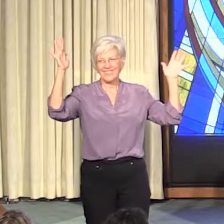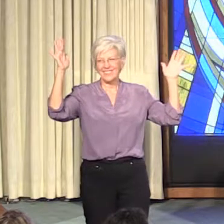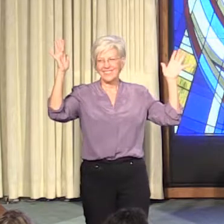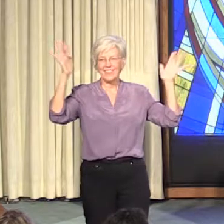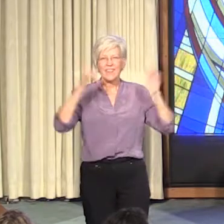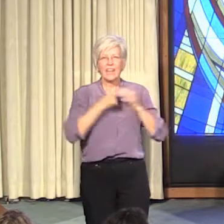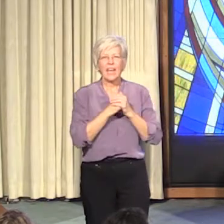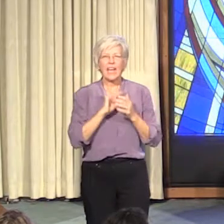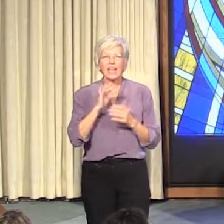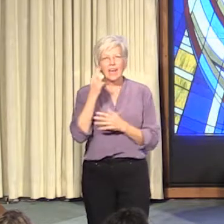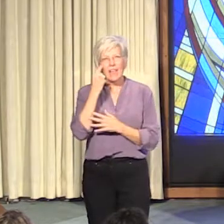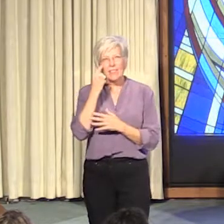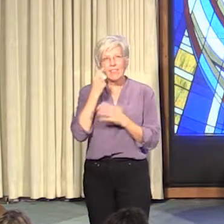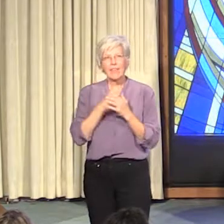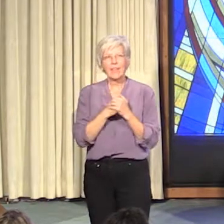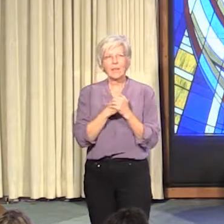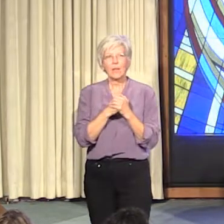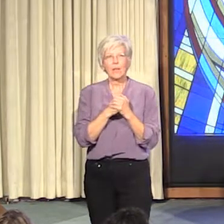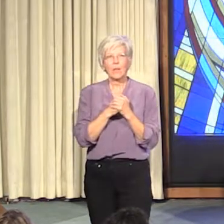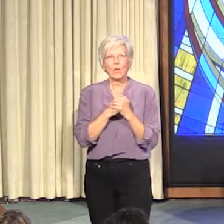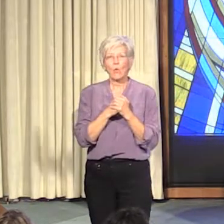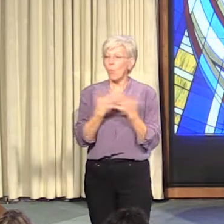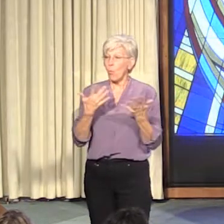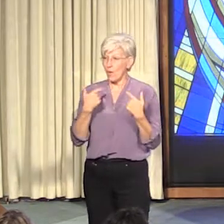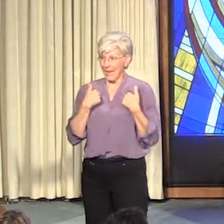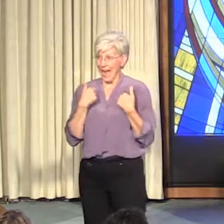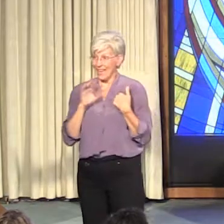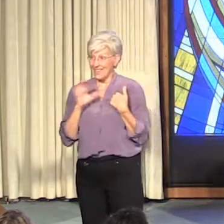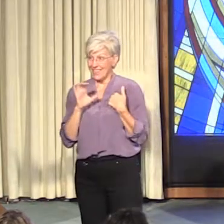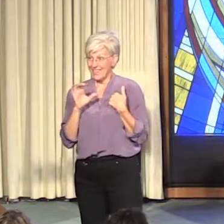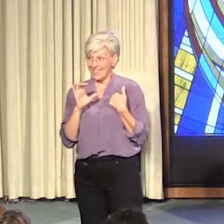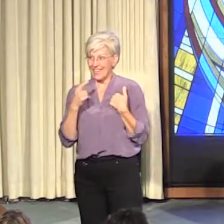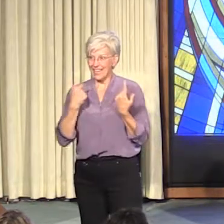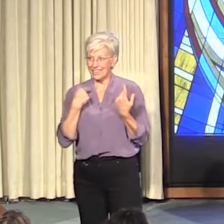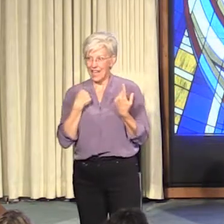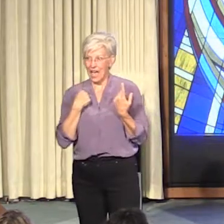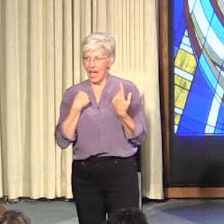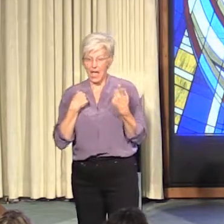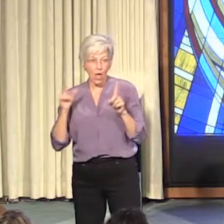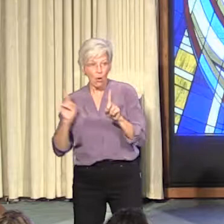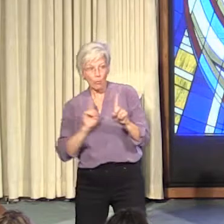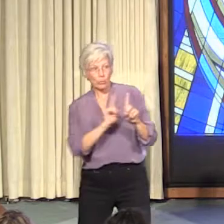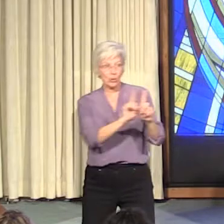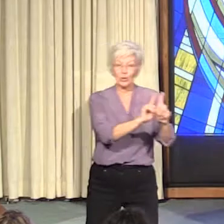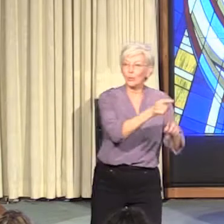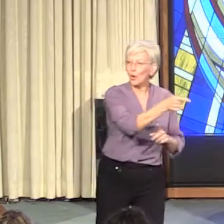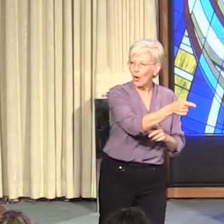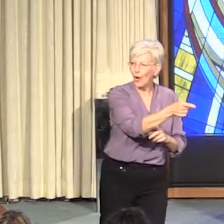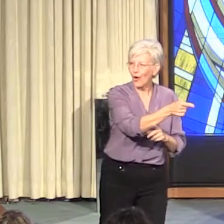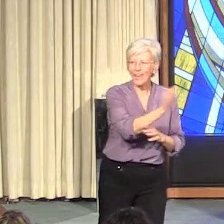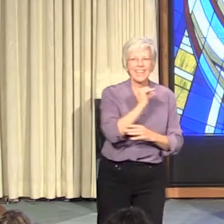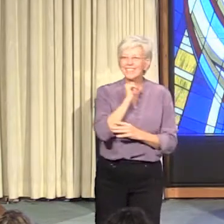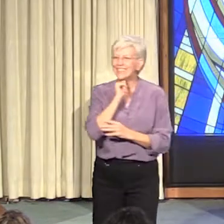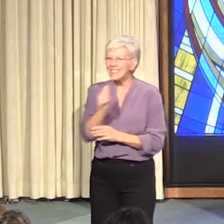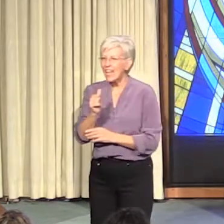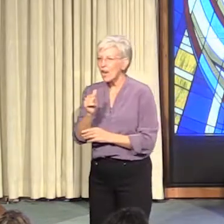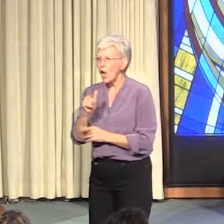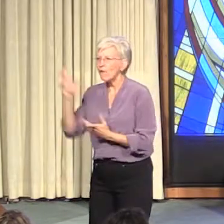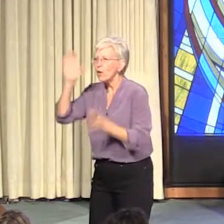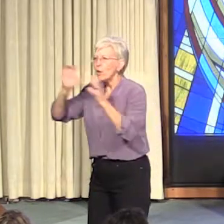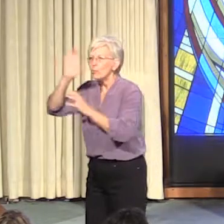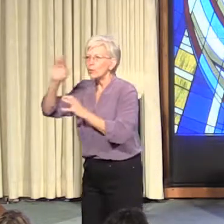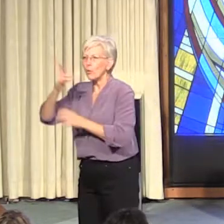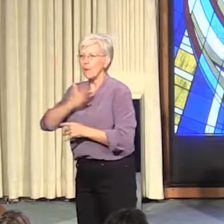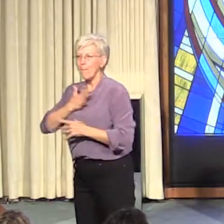think that what I did was I pursued her instead of pursuing my light. So